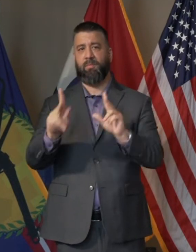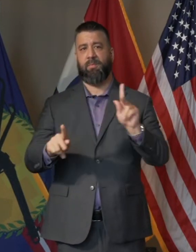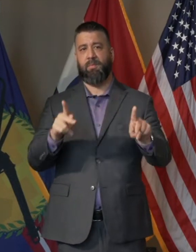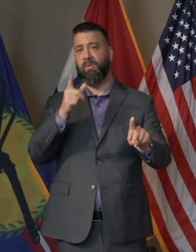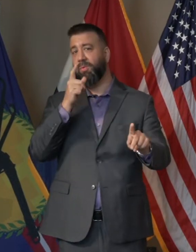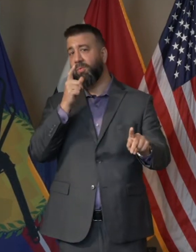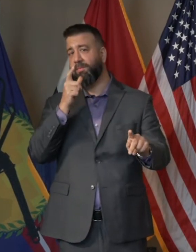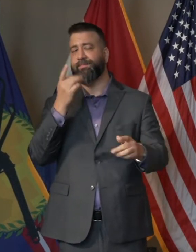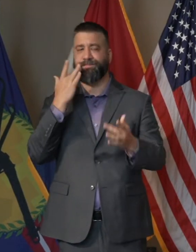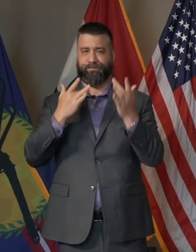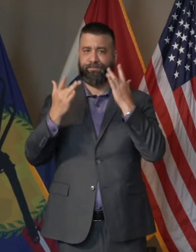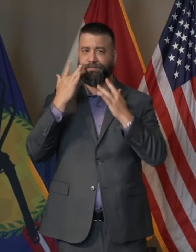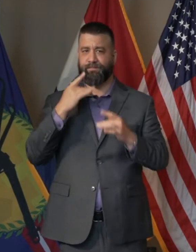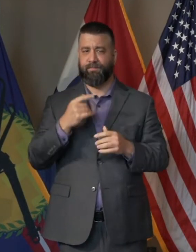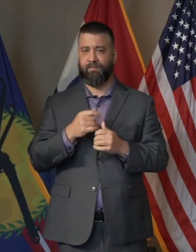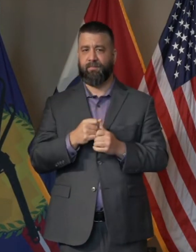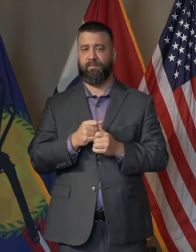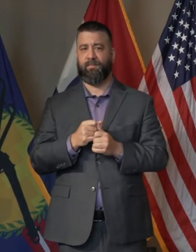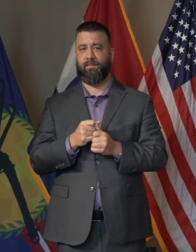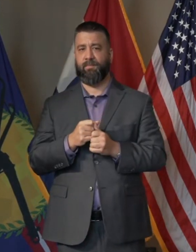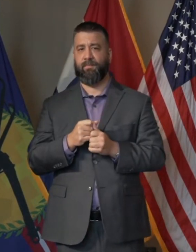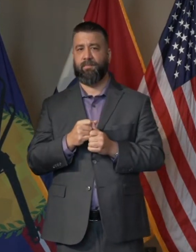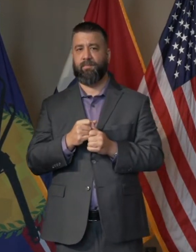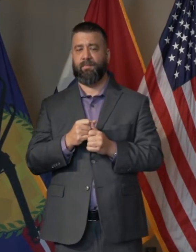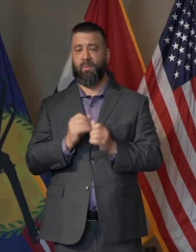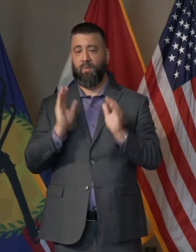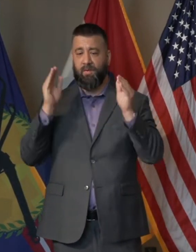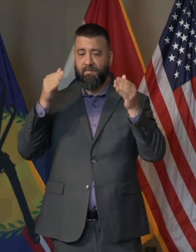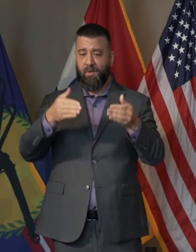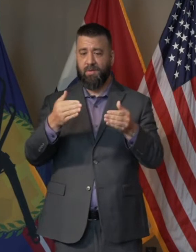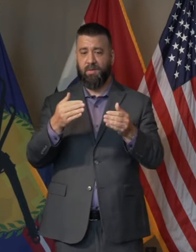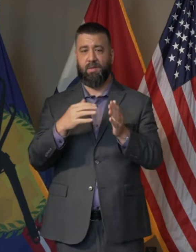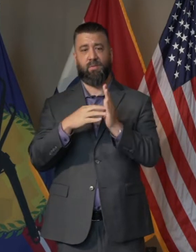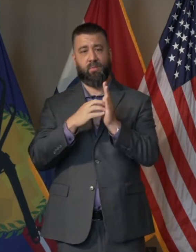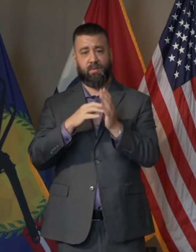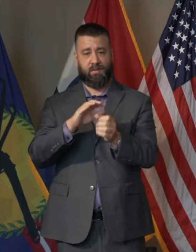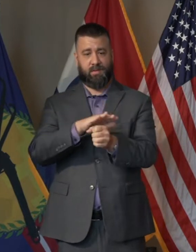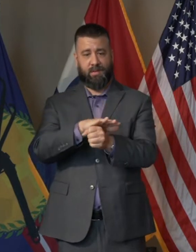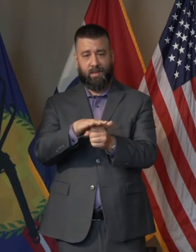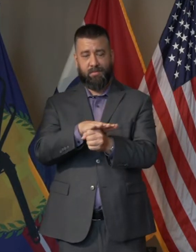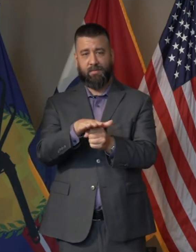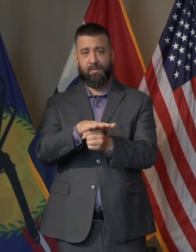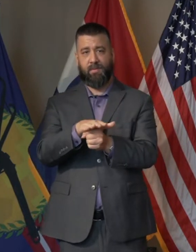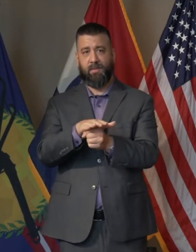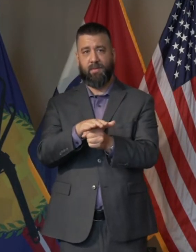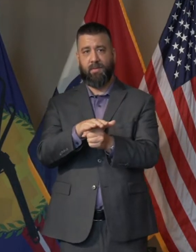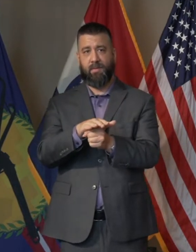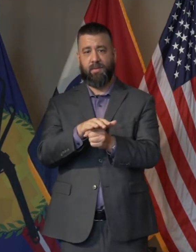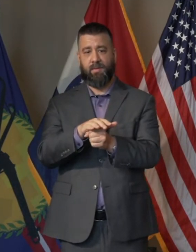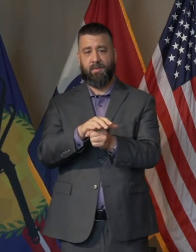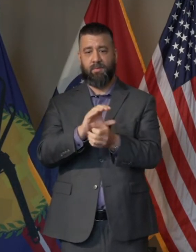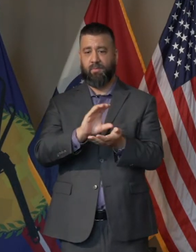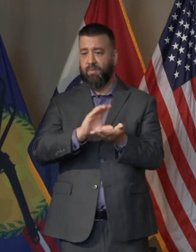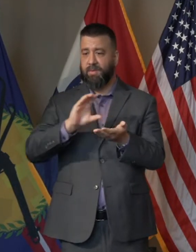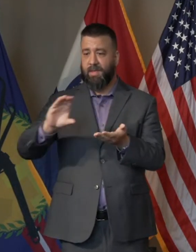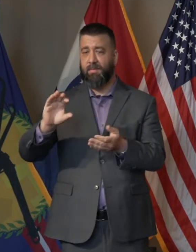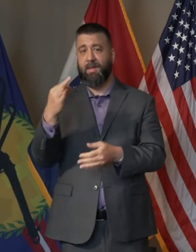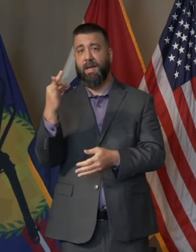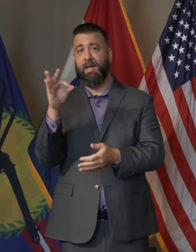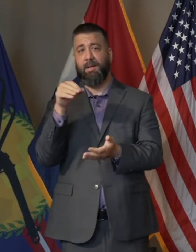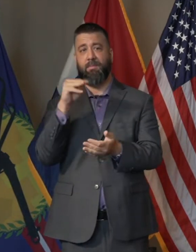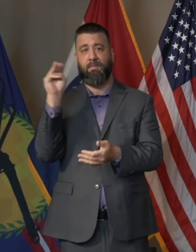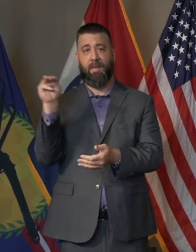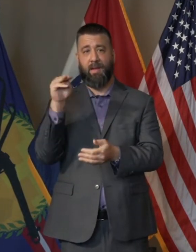We focused on our most vulnerable neighborhoods. We've set aside $19 million for our small business relief